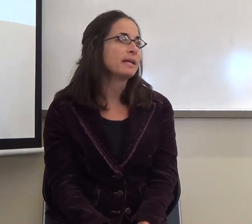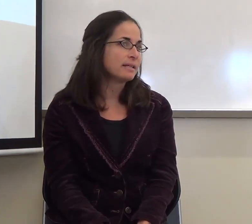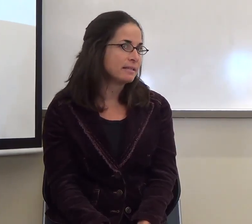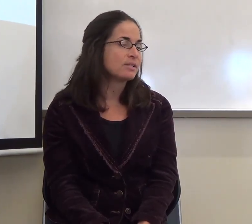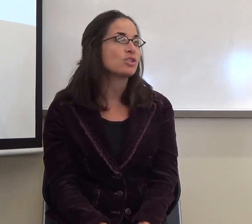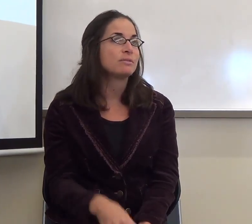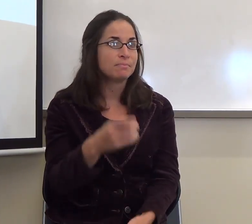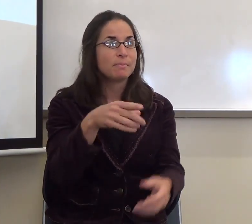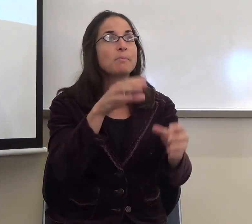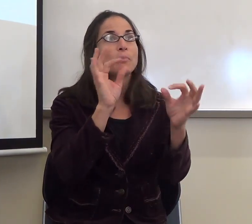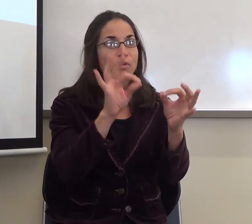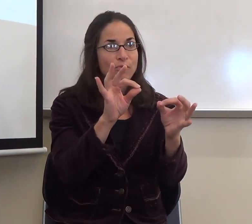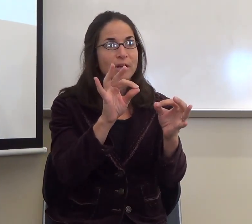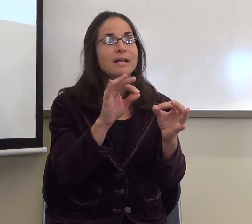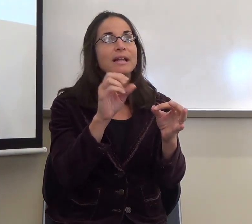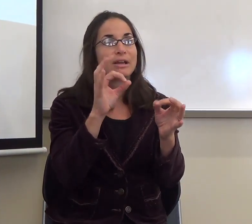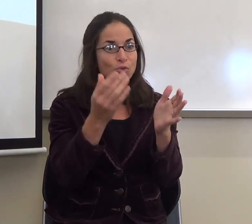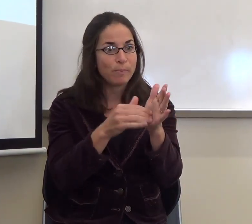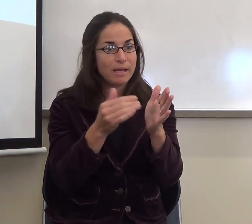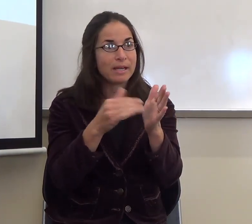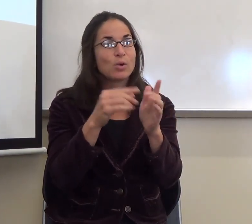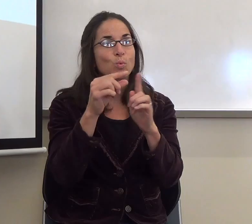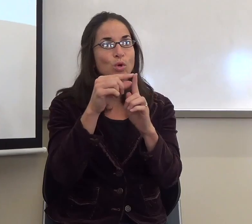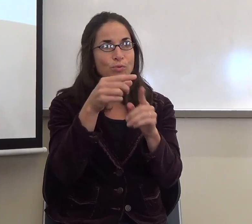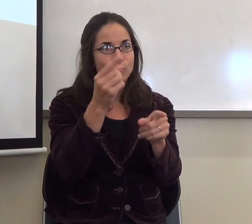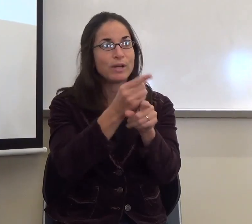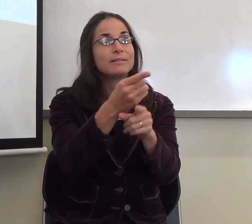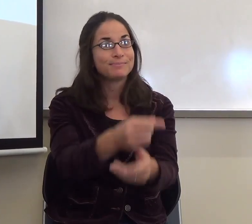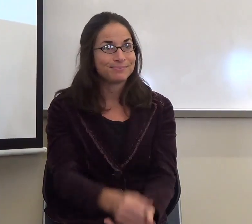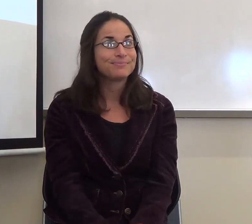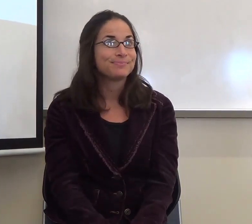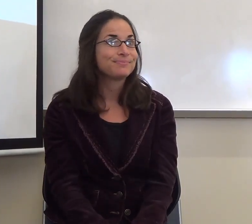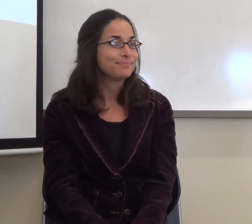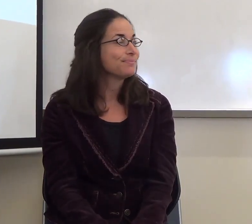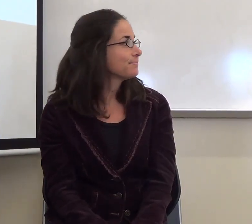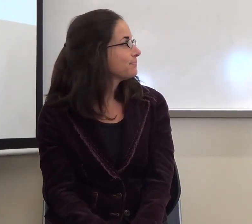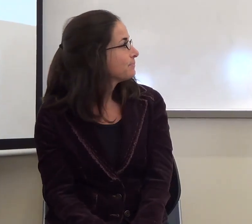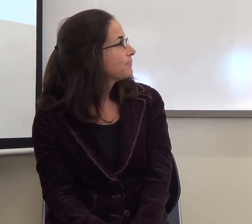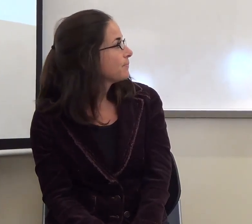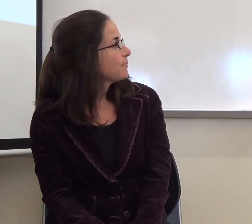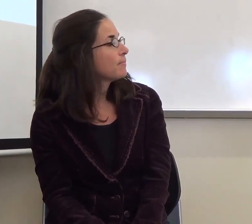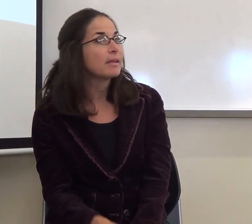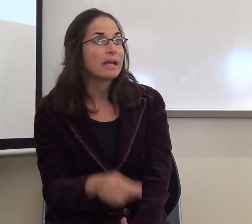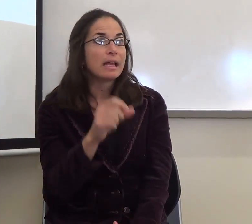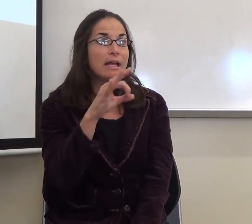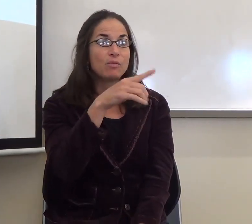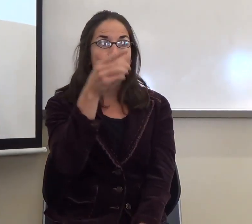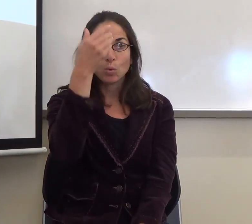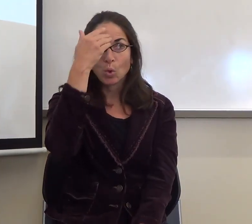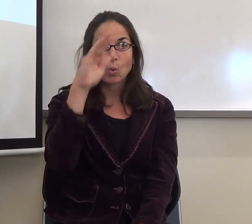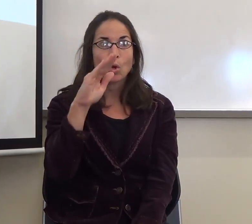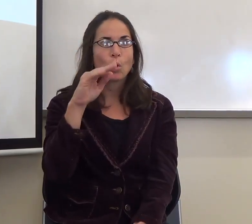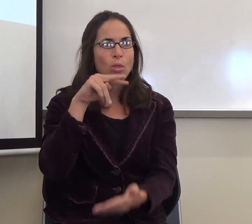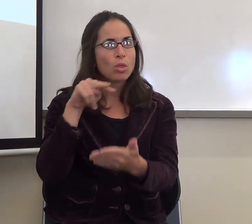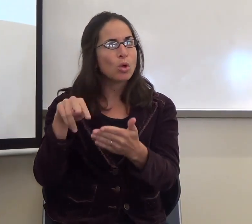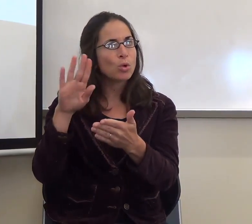the referred decision. to most often. Of course. All right. If you guys don't notice, get your notes Sure. out. This should